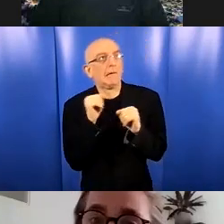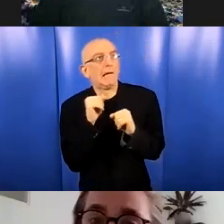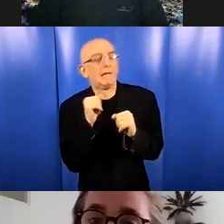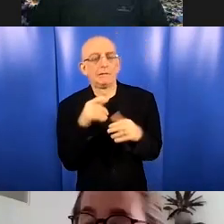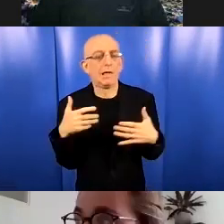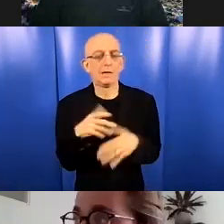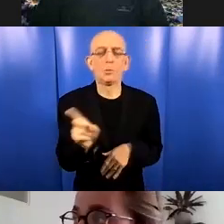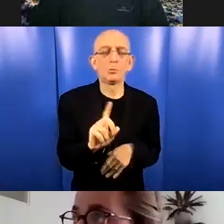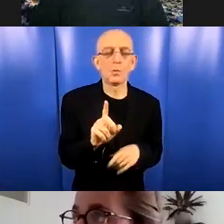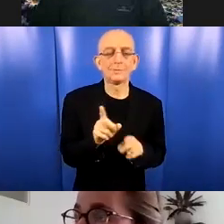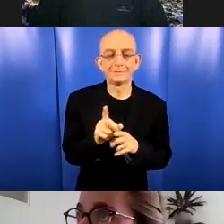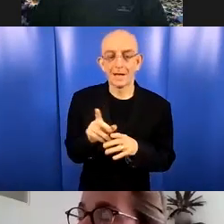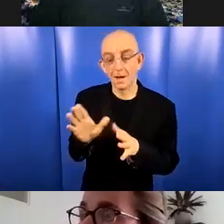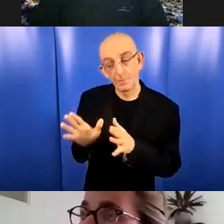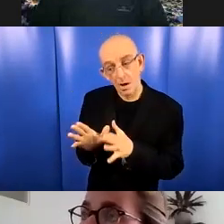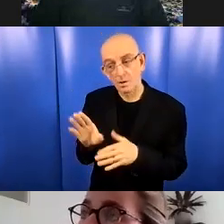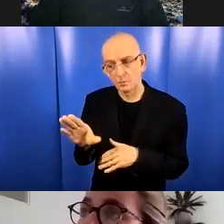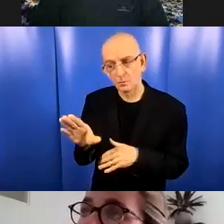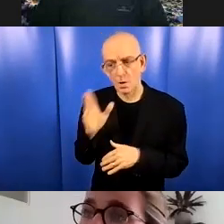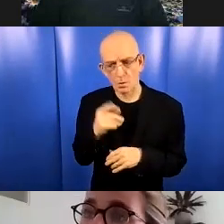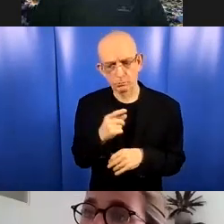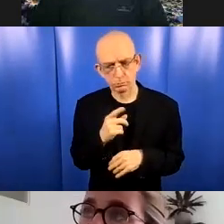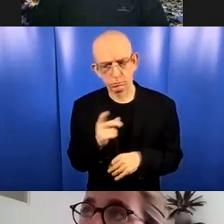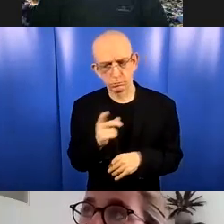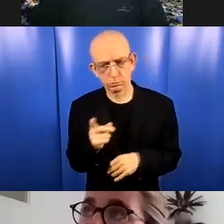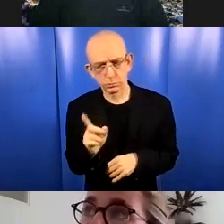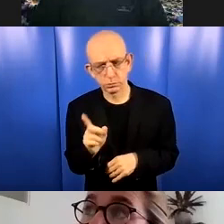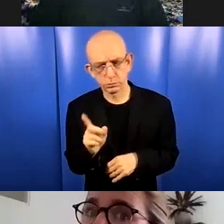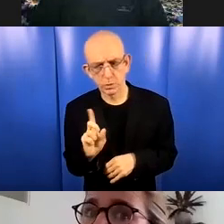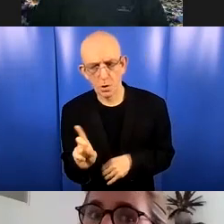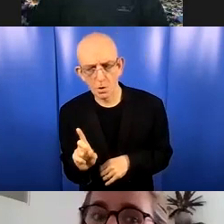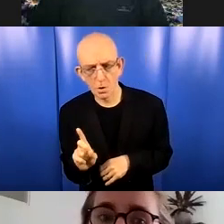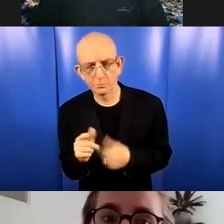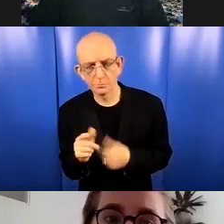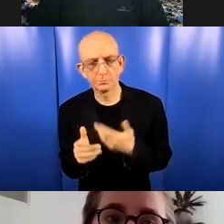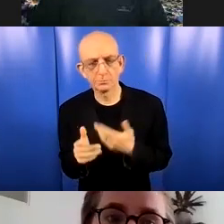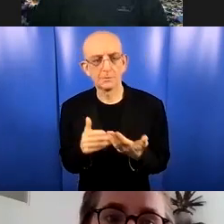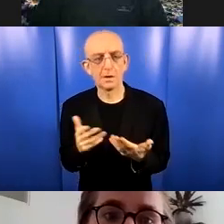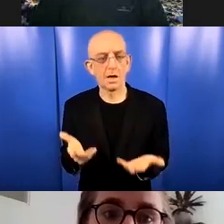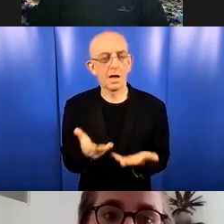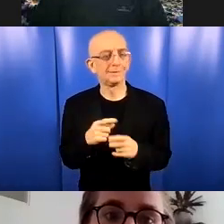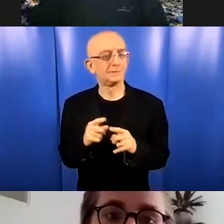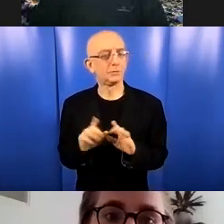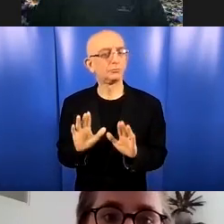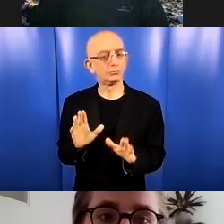are accessing digital learning. So that's something we're looking at the moment. So again, if any other organisations are thinking